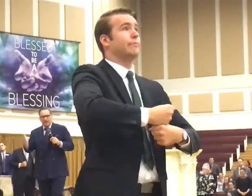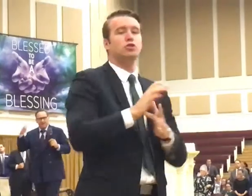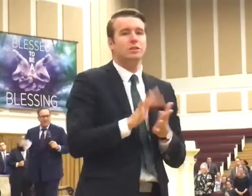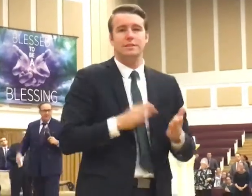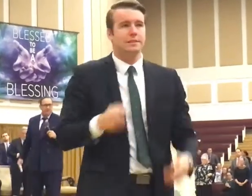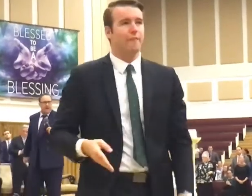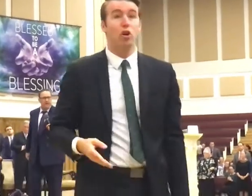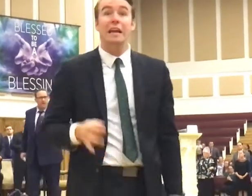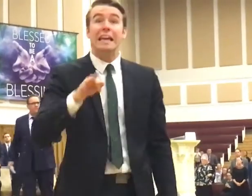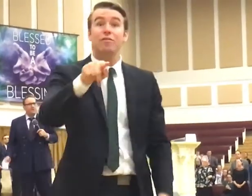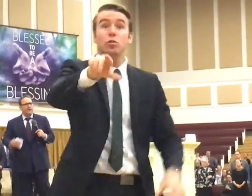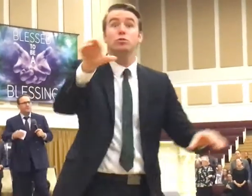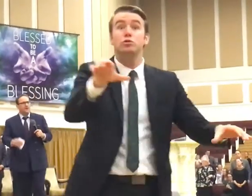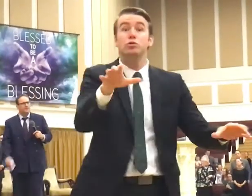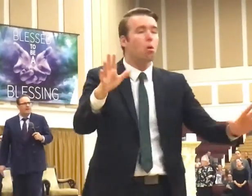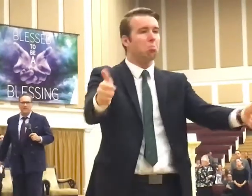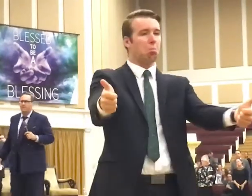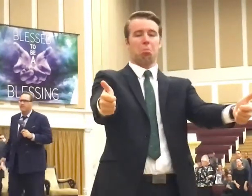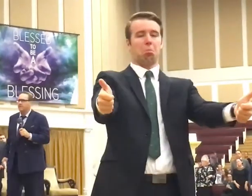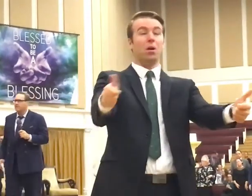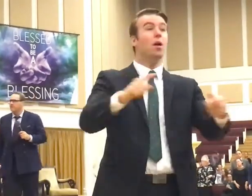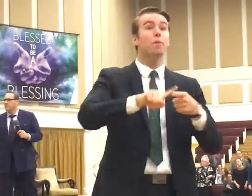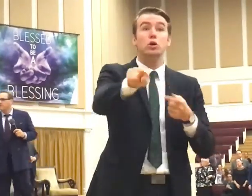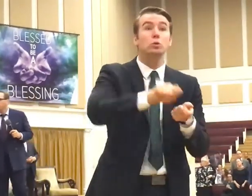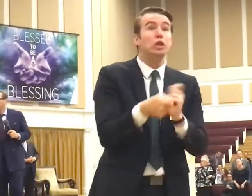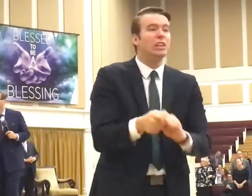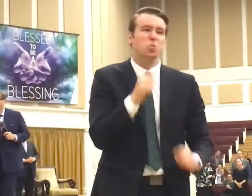I'm not against you if you do that, but you ain't going to change nothing.